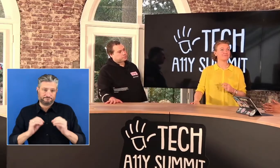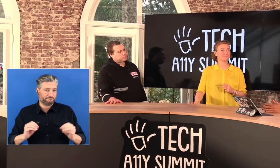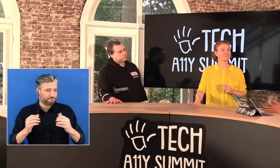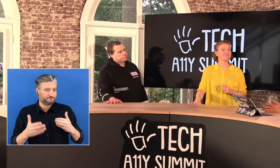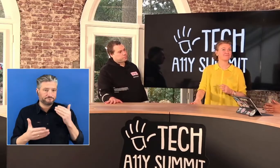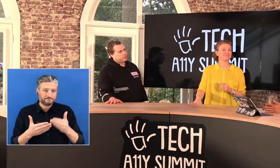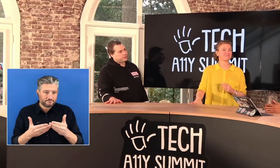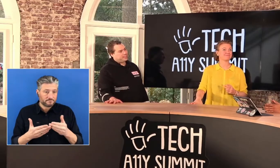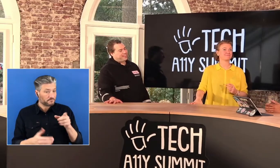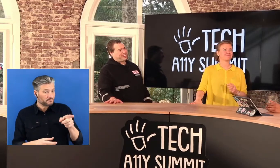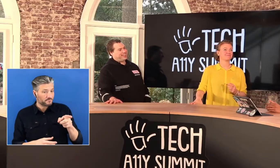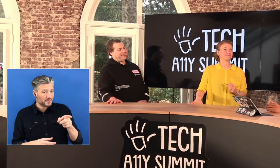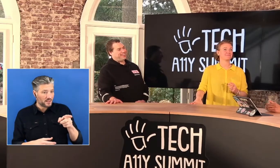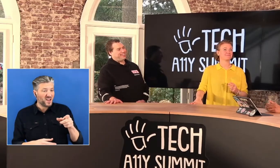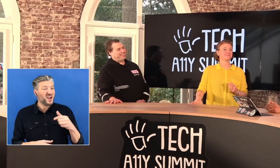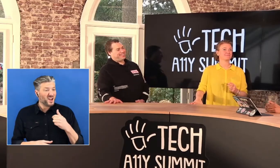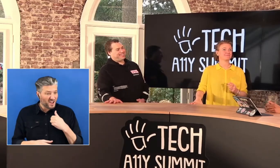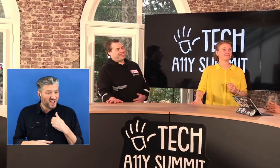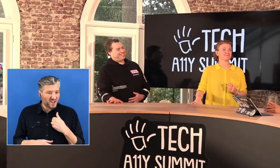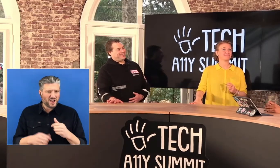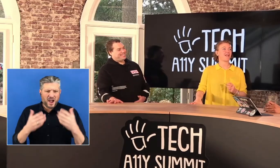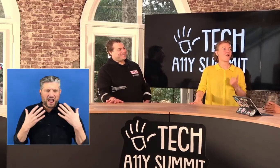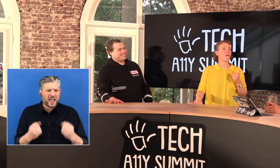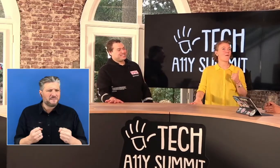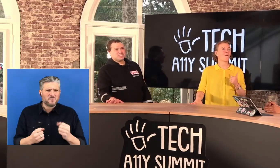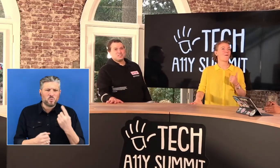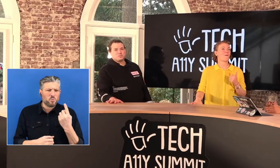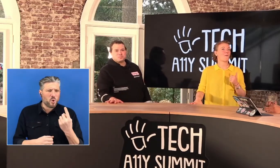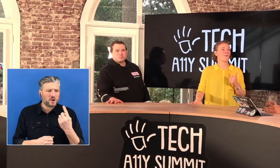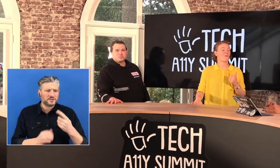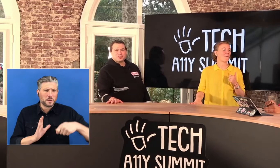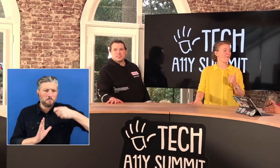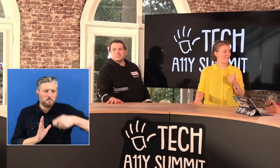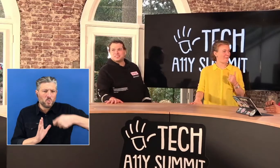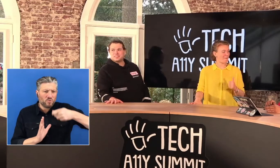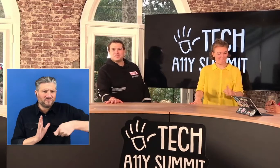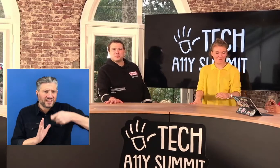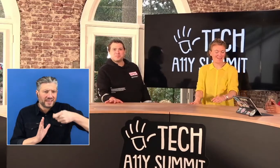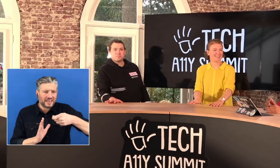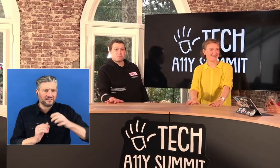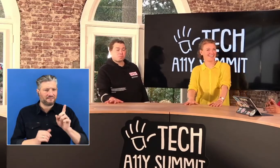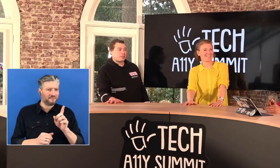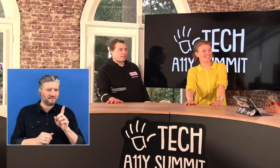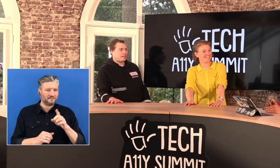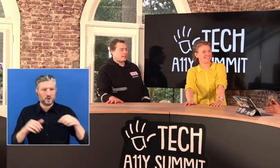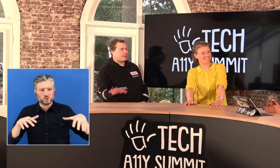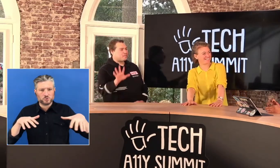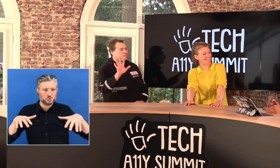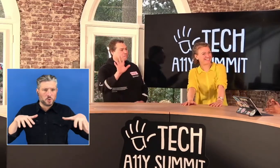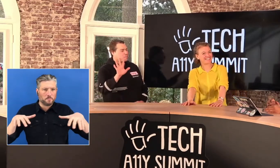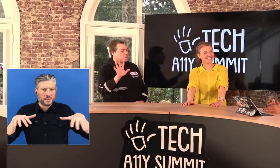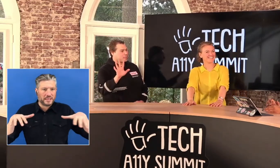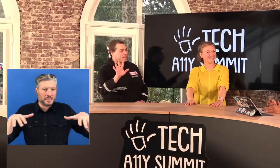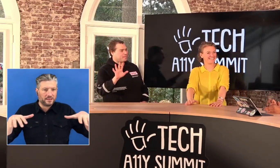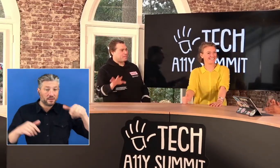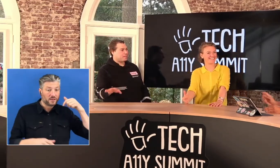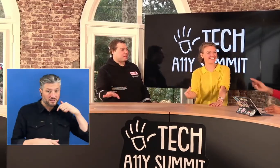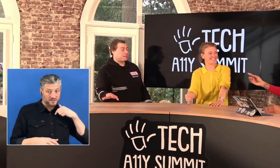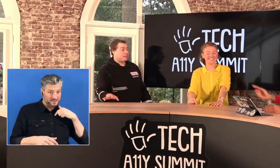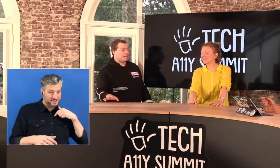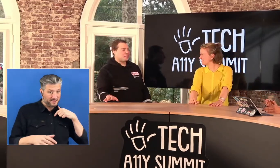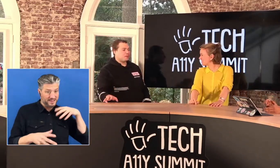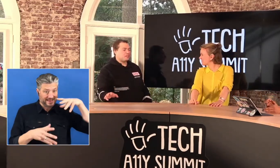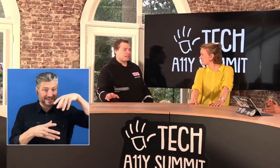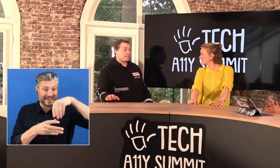zombie movie. I got scared, so I'm not sure if I will do wow. that again. That's awesome. Yeah.